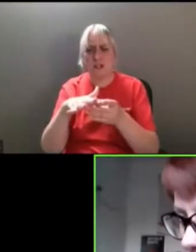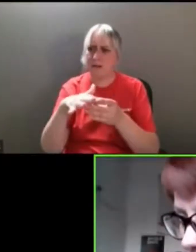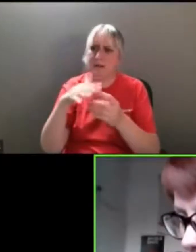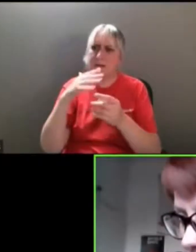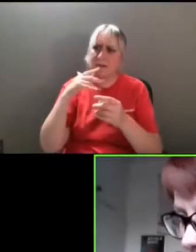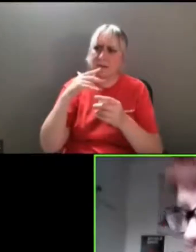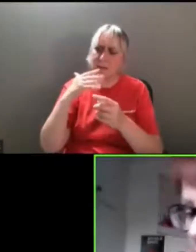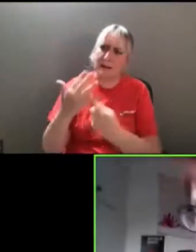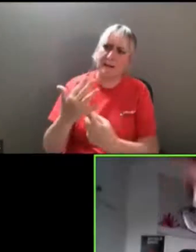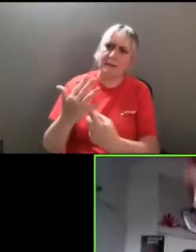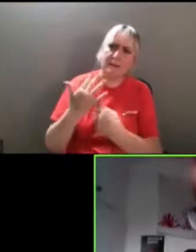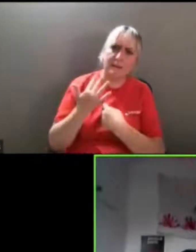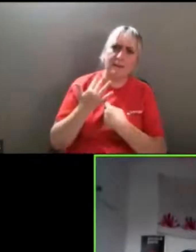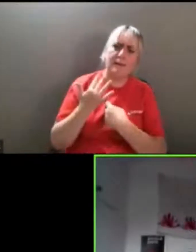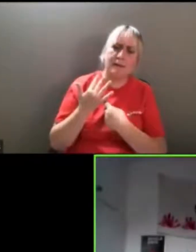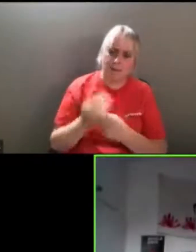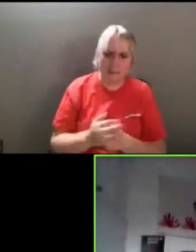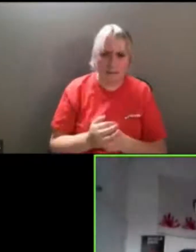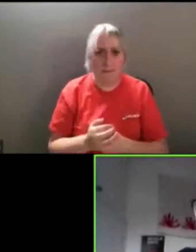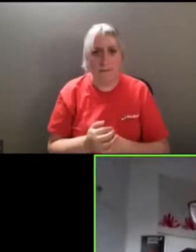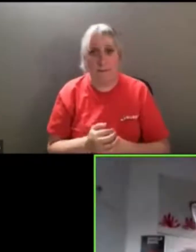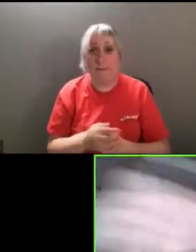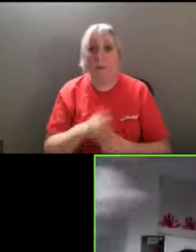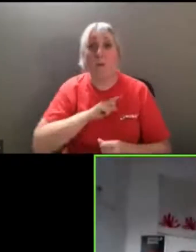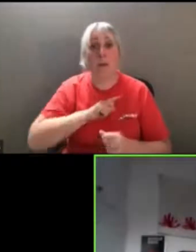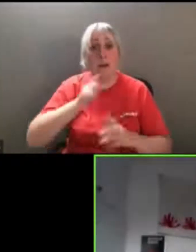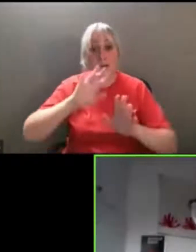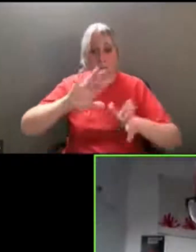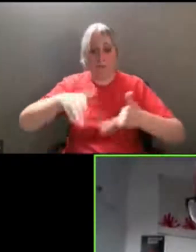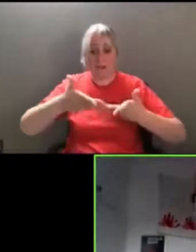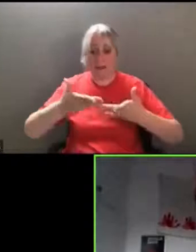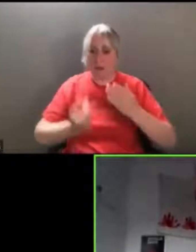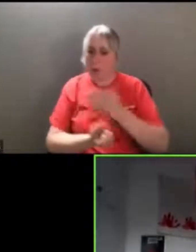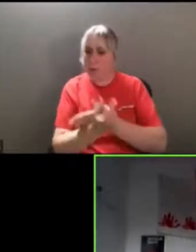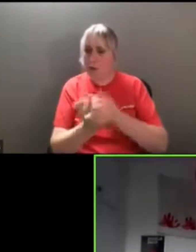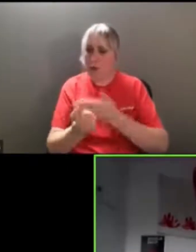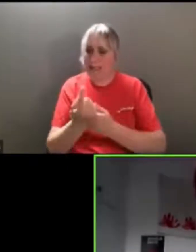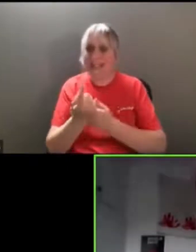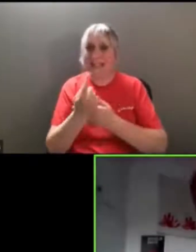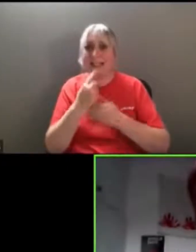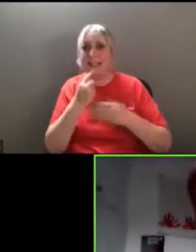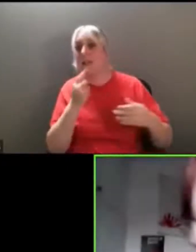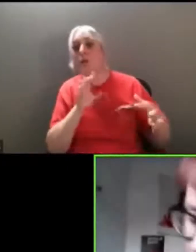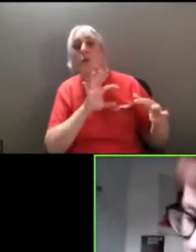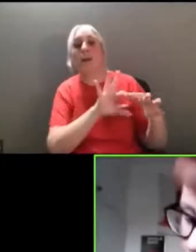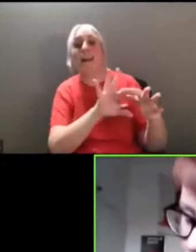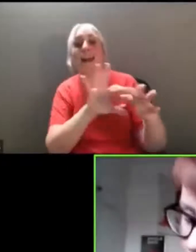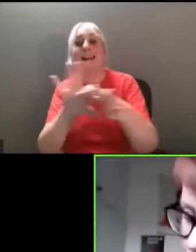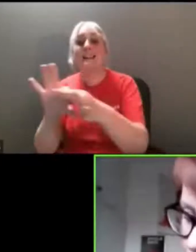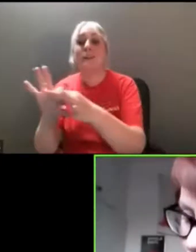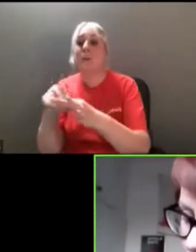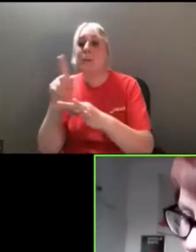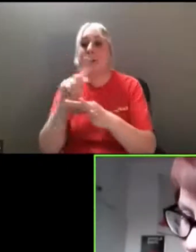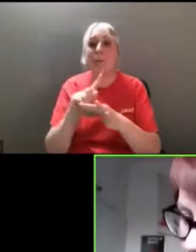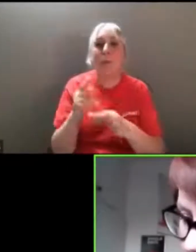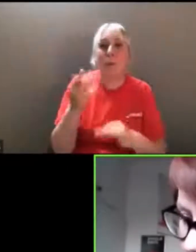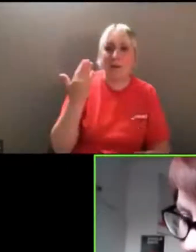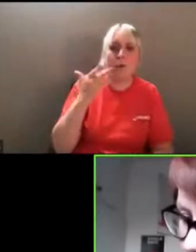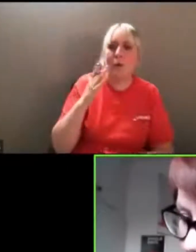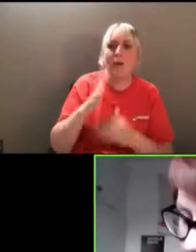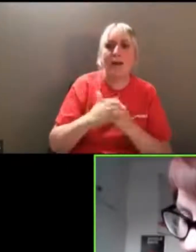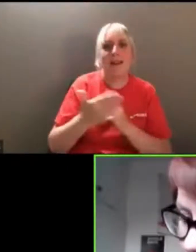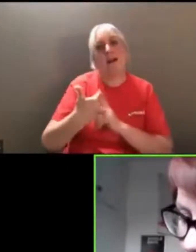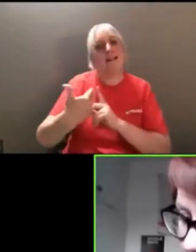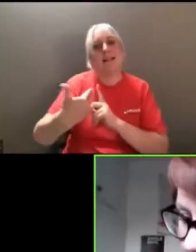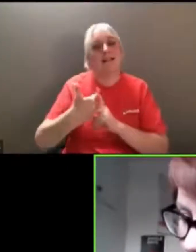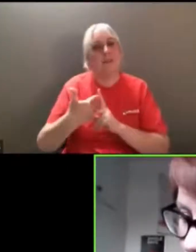contravened, and that offers us an opportunity to unite beyond the people who might previously have just identified as